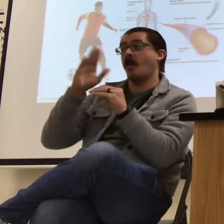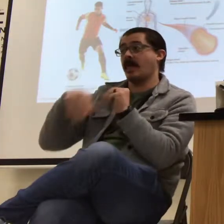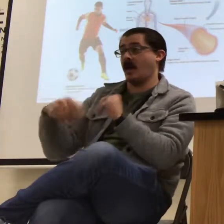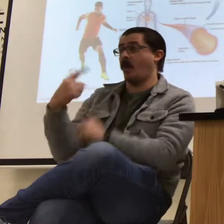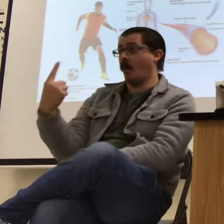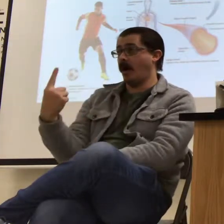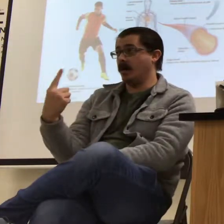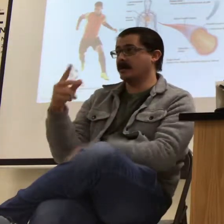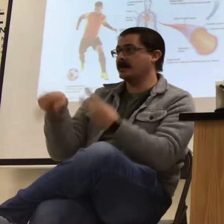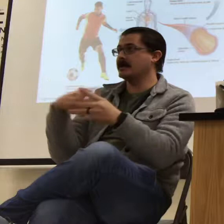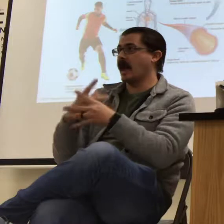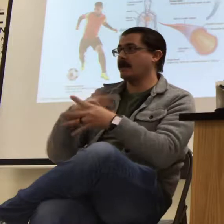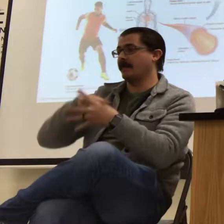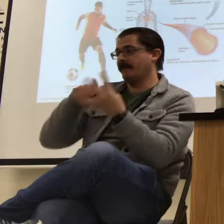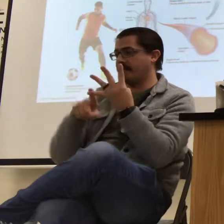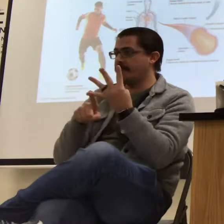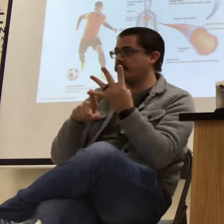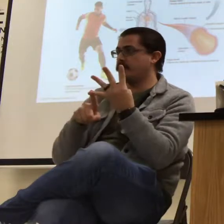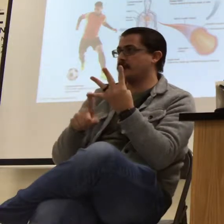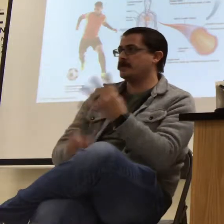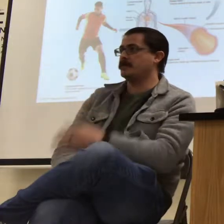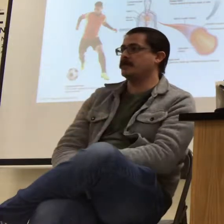more than one